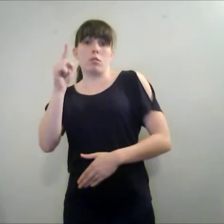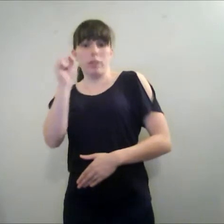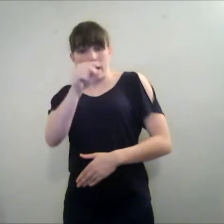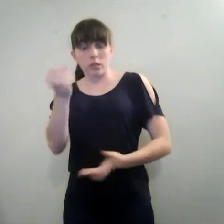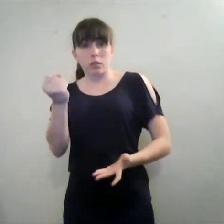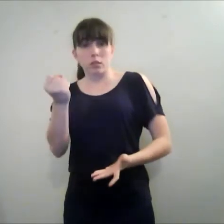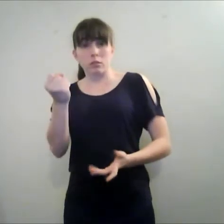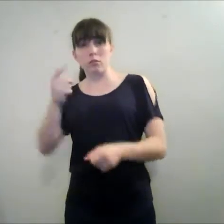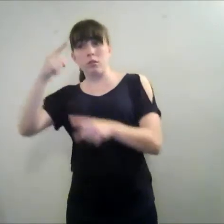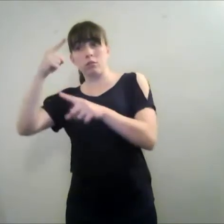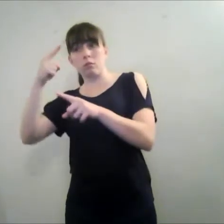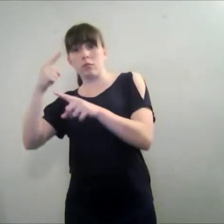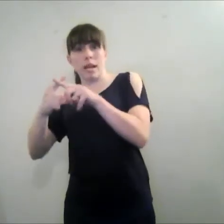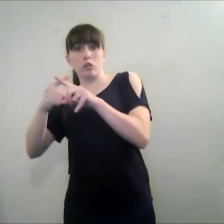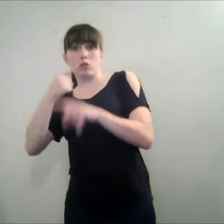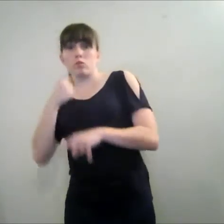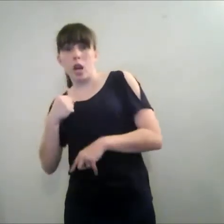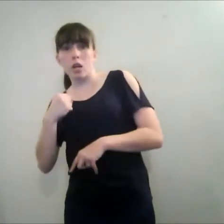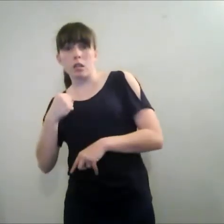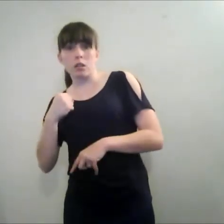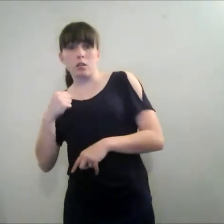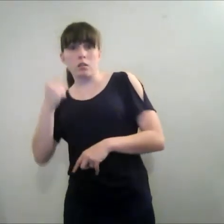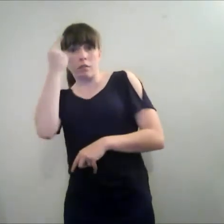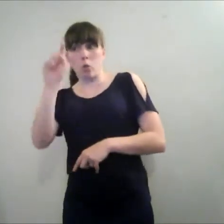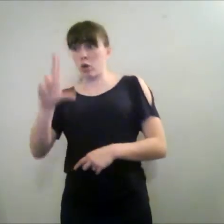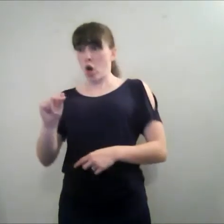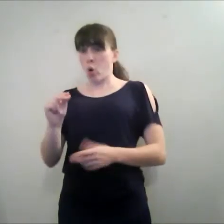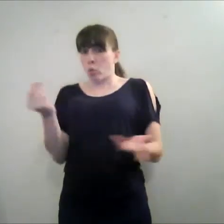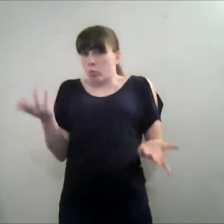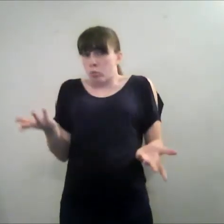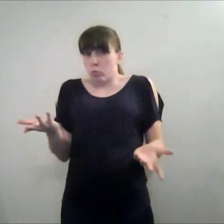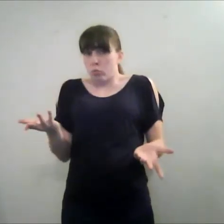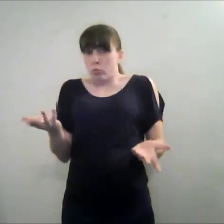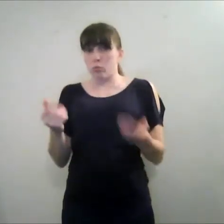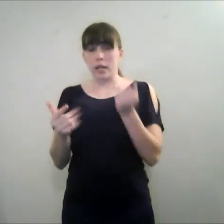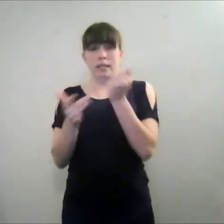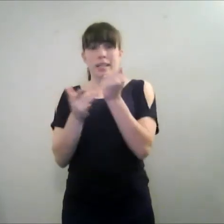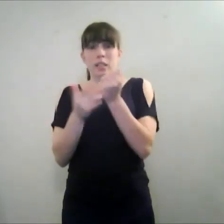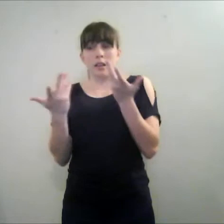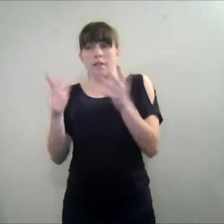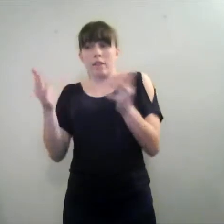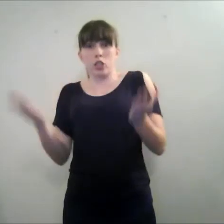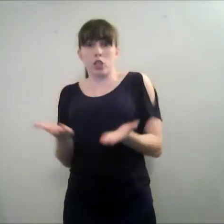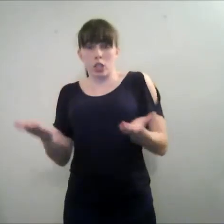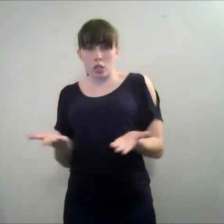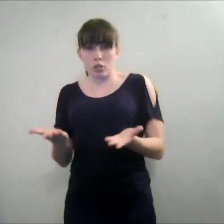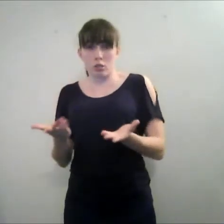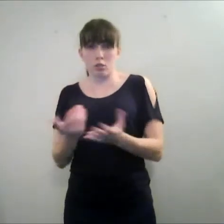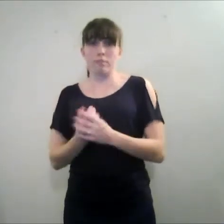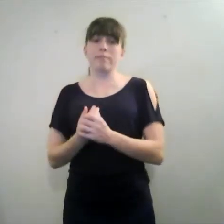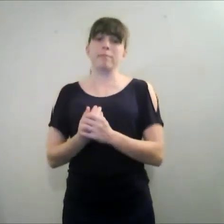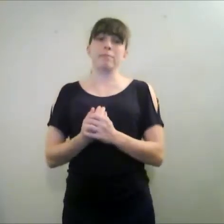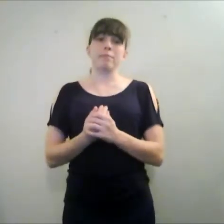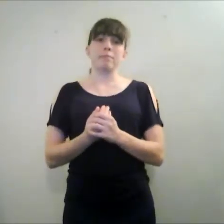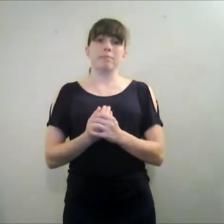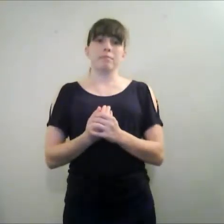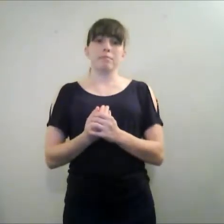without proving who I am, the cryptography to do that not only exists, it's extremely well known and well understood. Digital signatures, the blinding of public